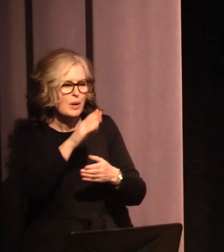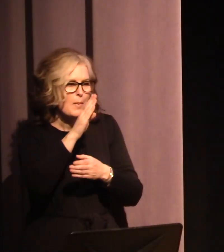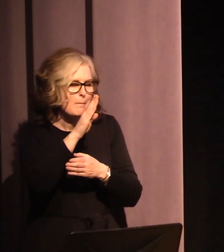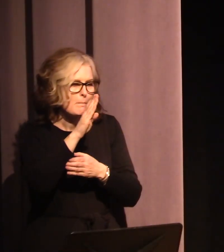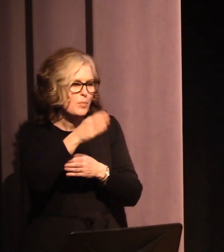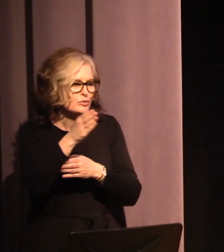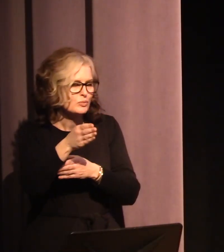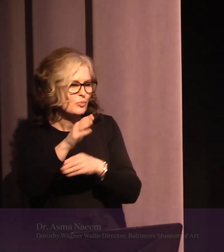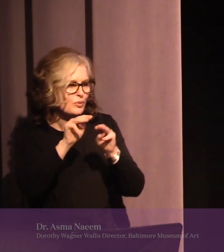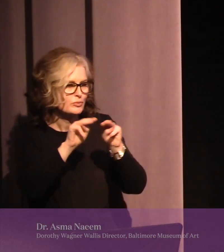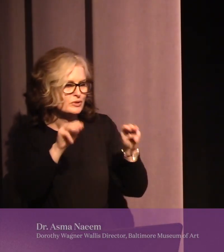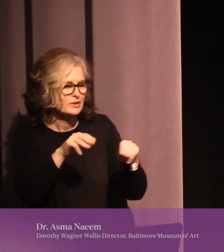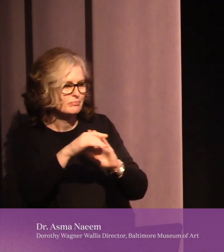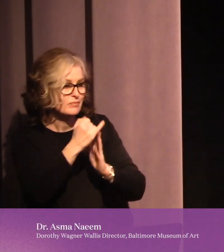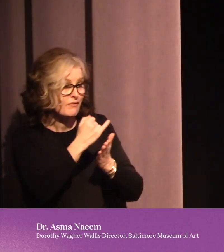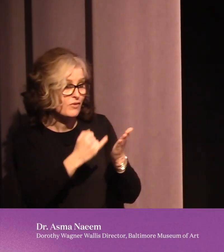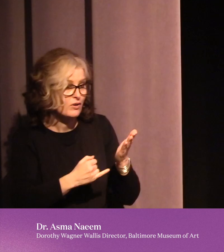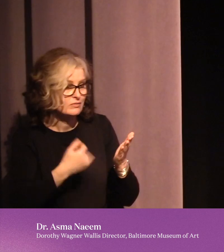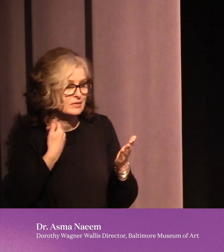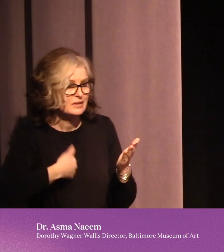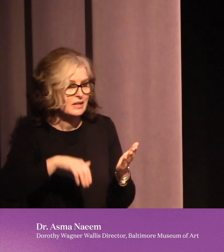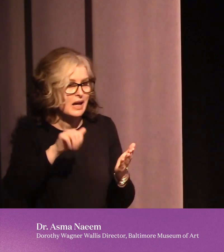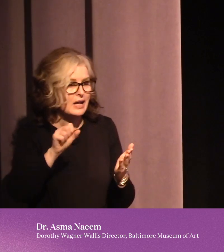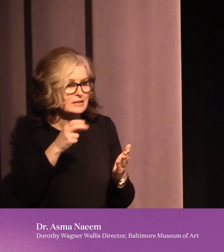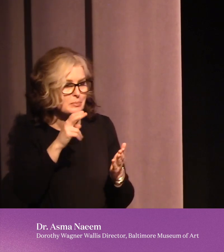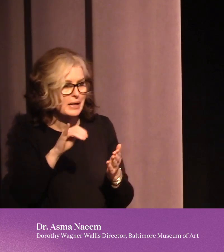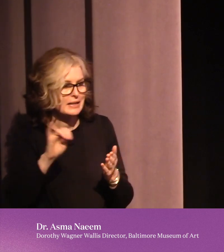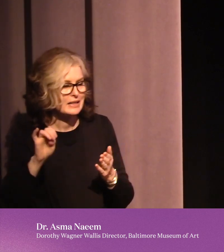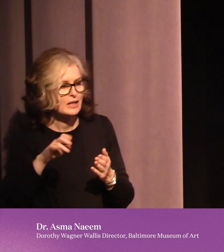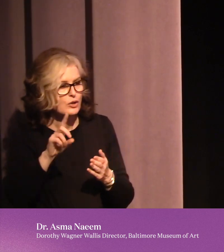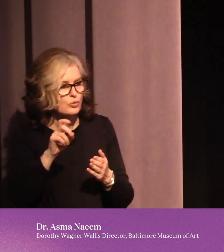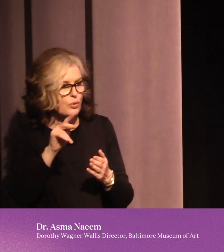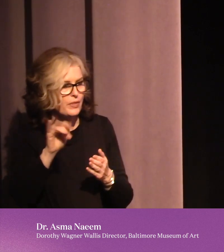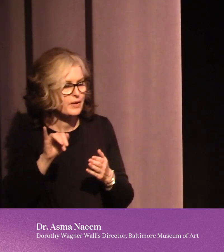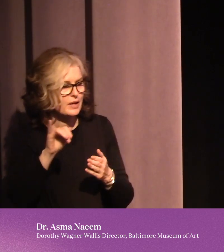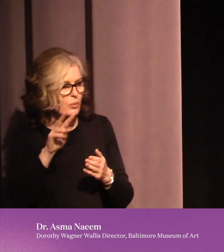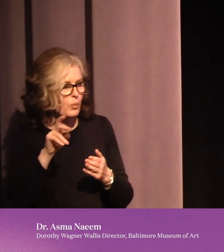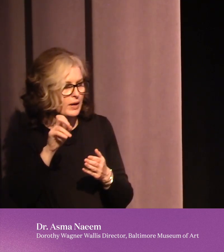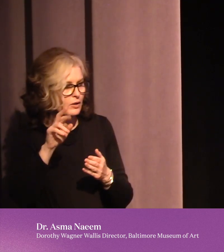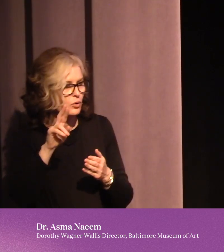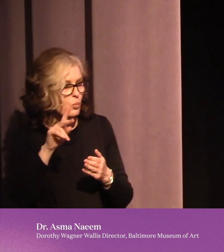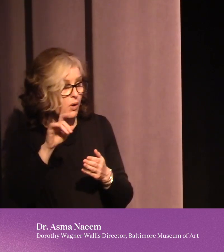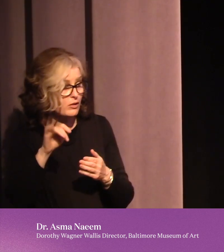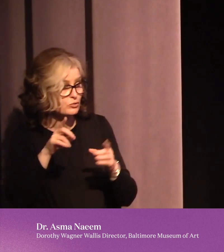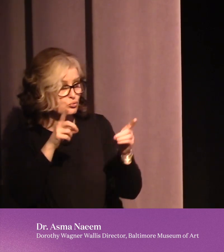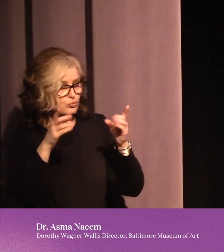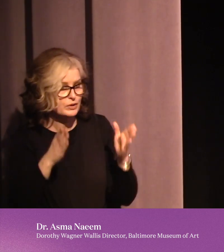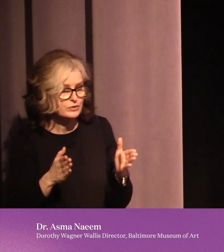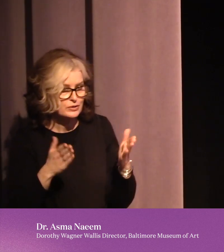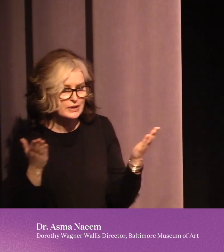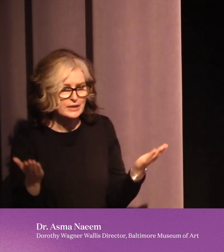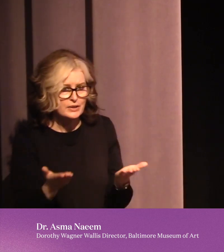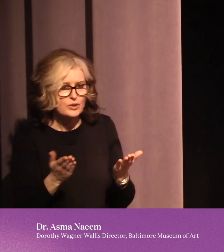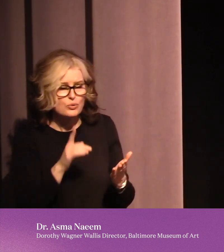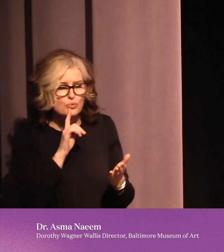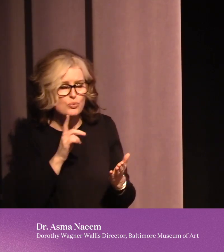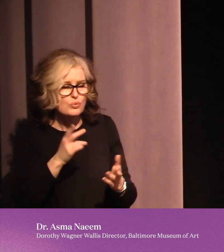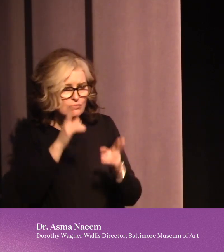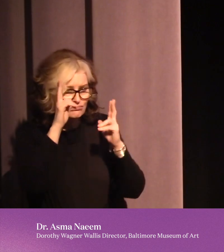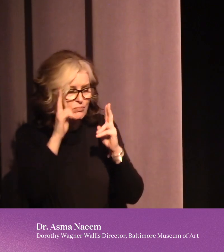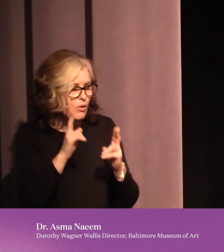Baltimore Museum of Art. I'm Usman Naeem, the Dorothy Wagner Wallace Director here. It is truly a